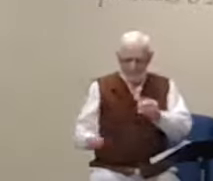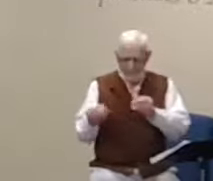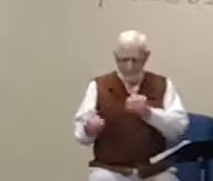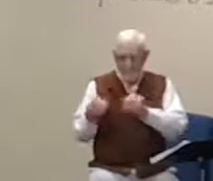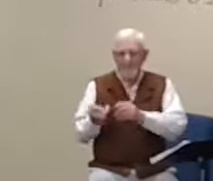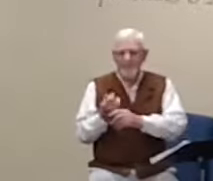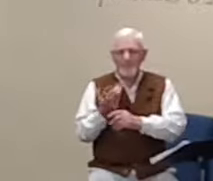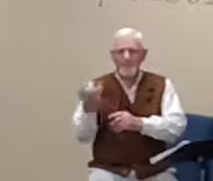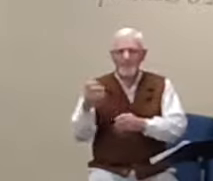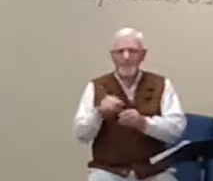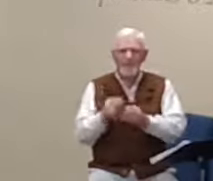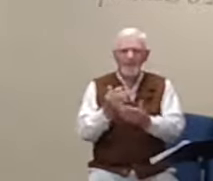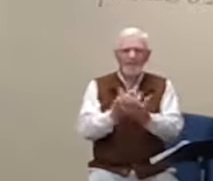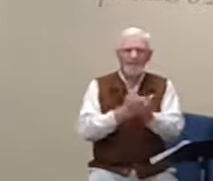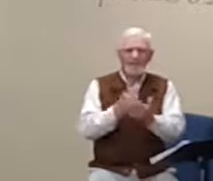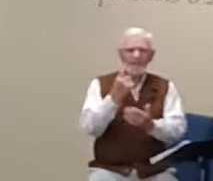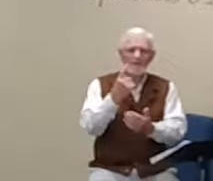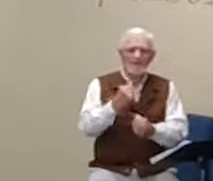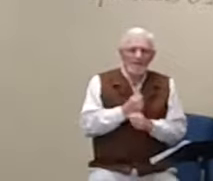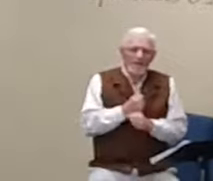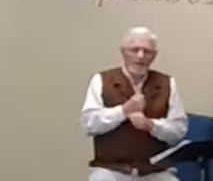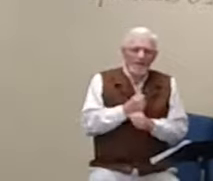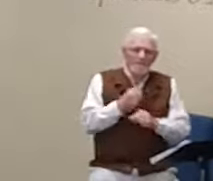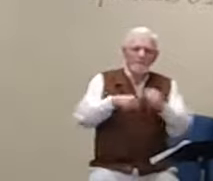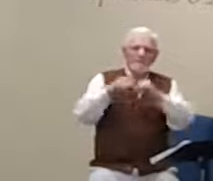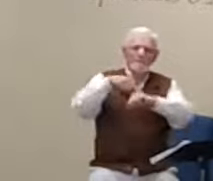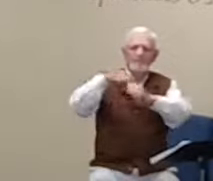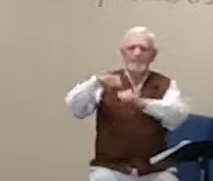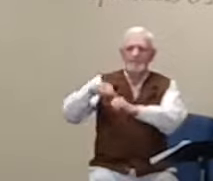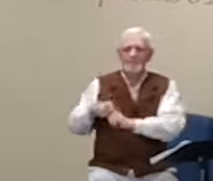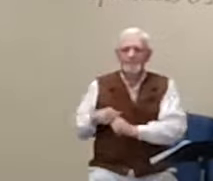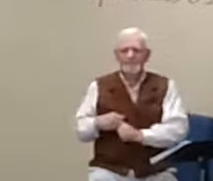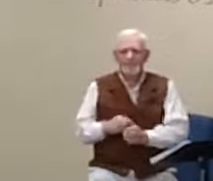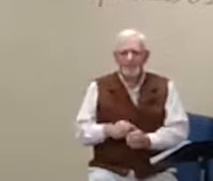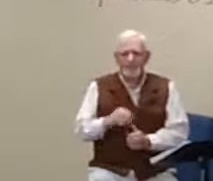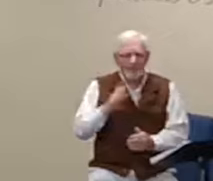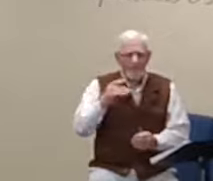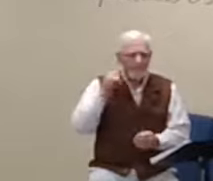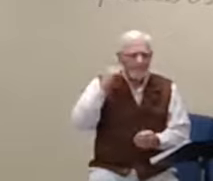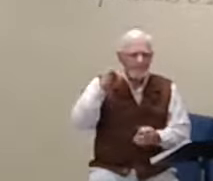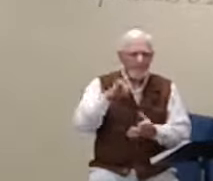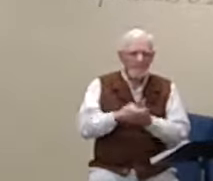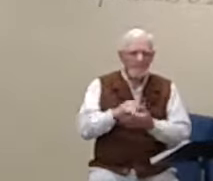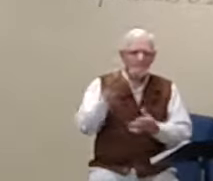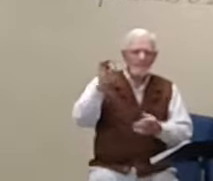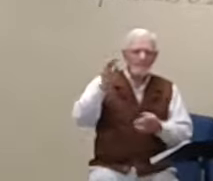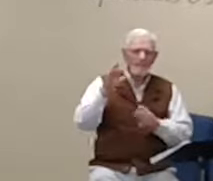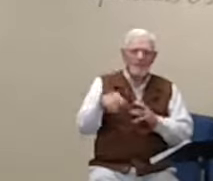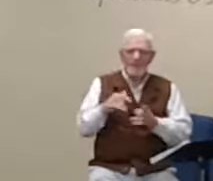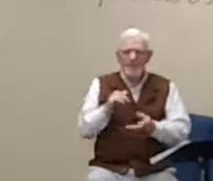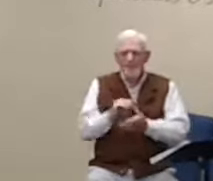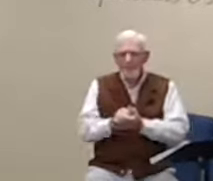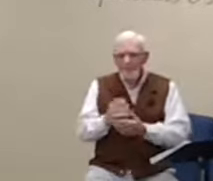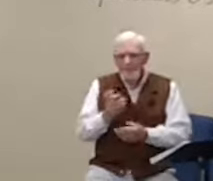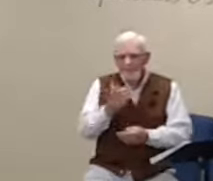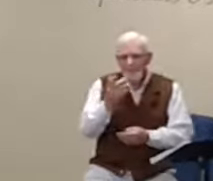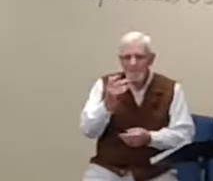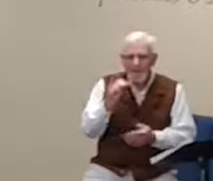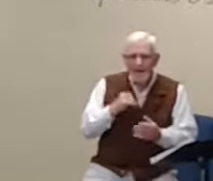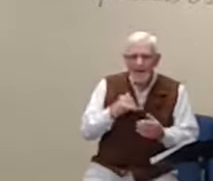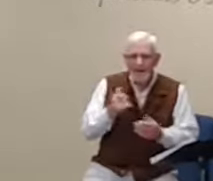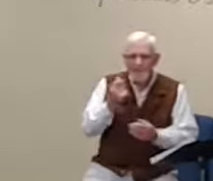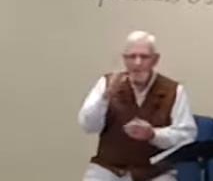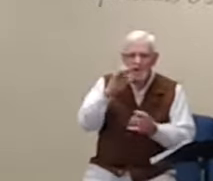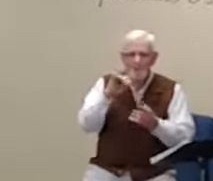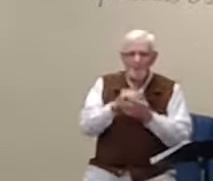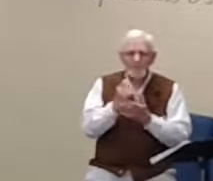list. How about love one another? Is that one of the fundamentals of the faith? I never hear that one preached on. I never hear that. Maybe somebody has. I hope some